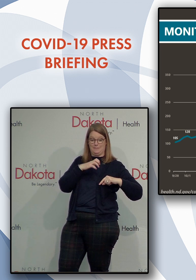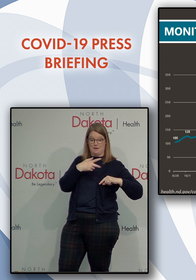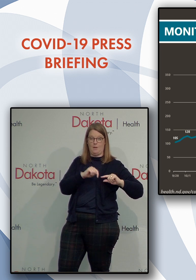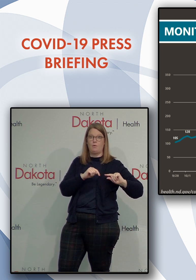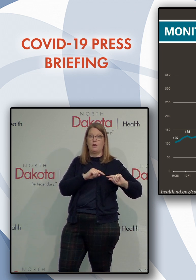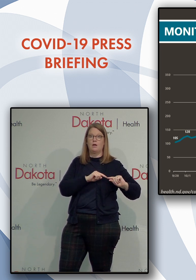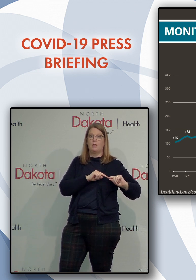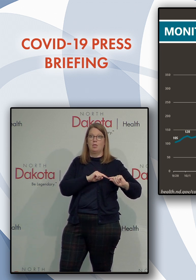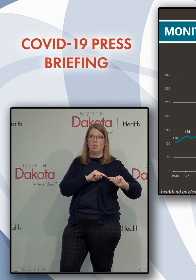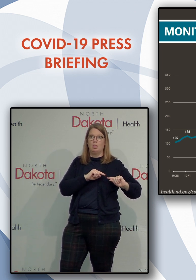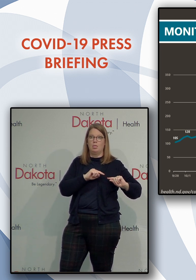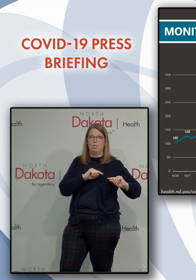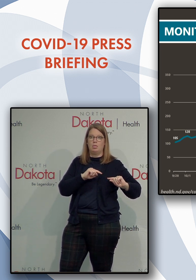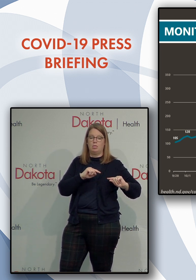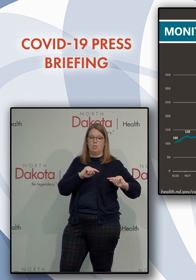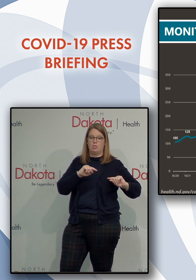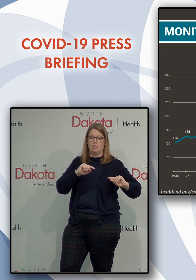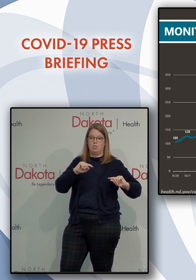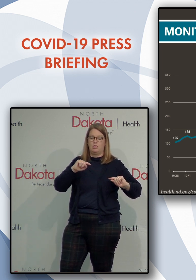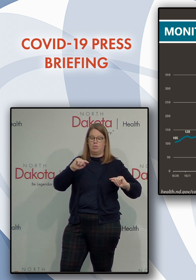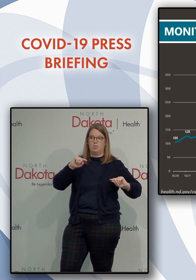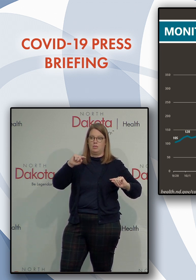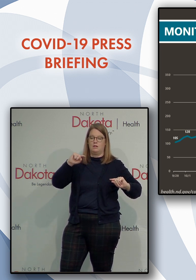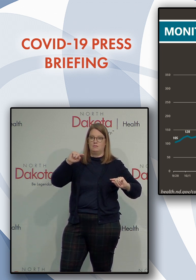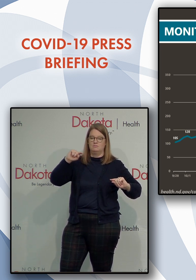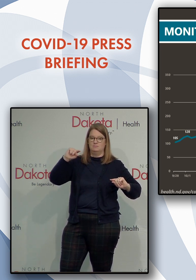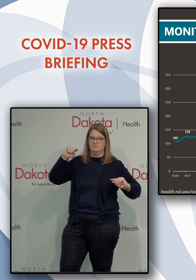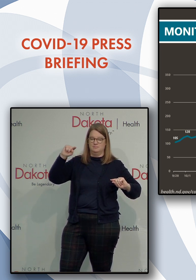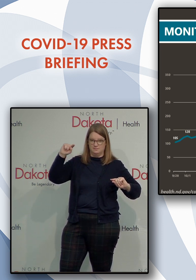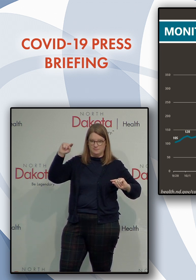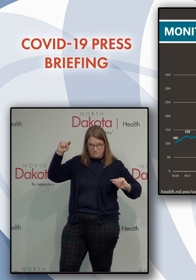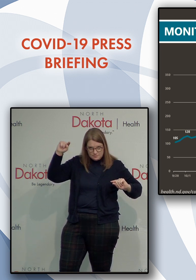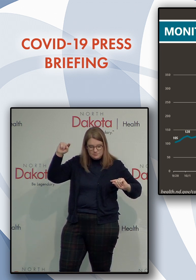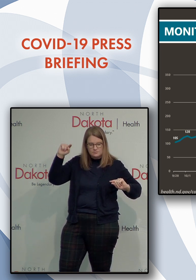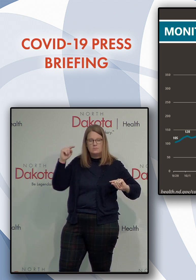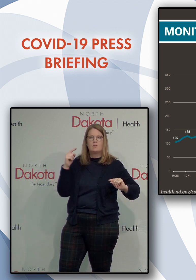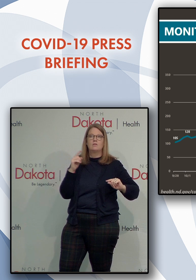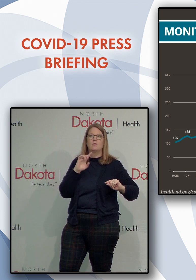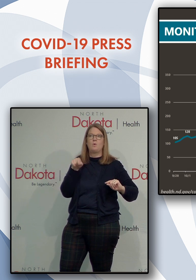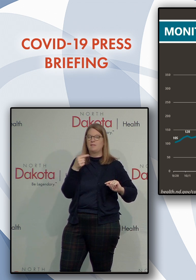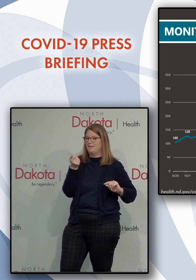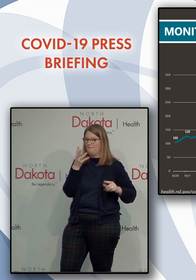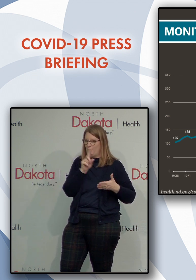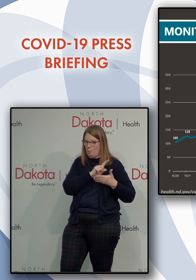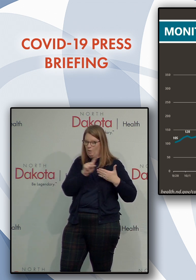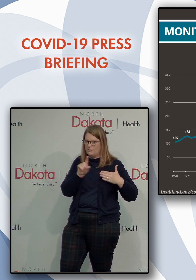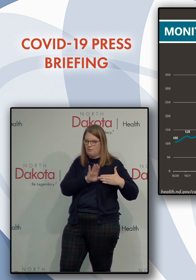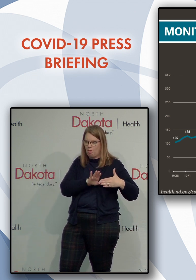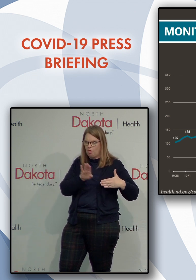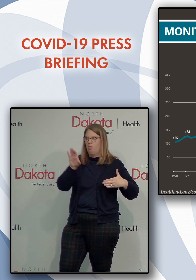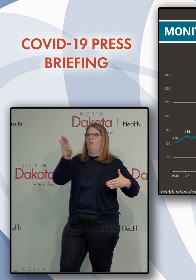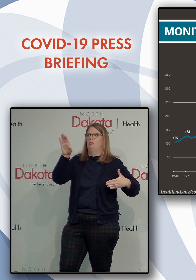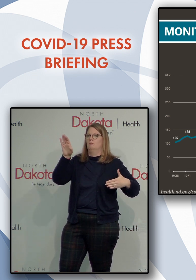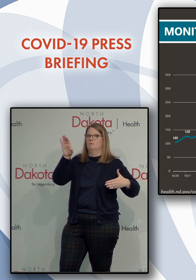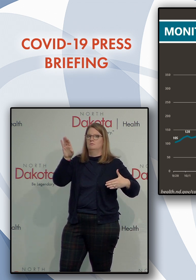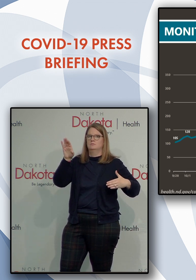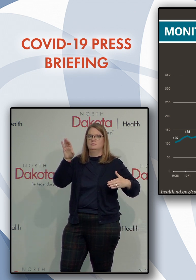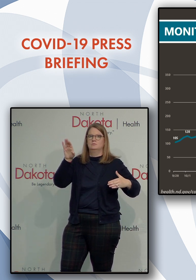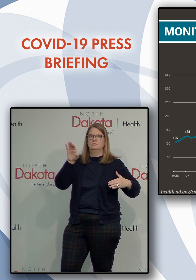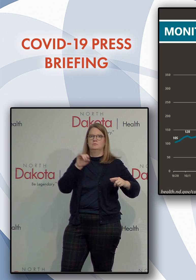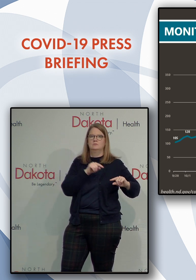begins, where we had this very rapid increase, where it took us only a few weeks to go